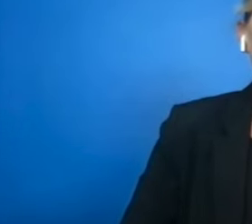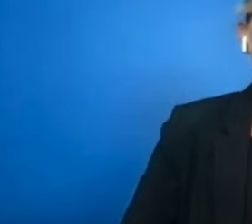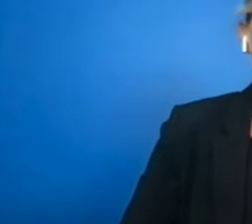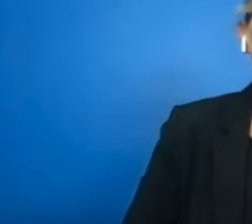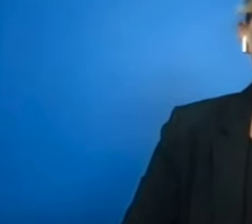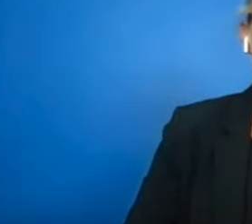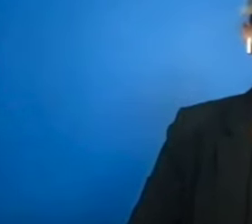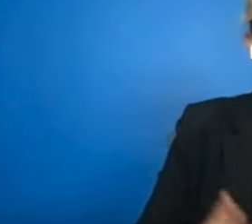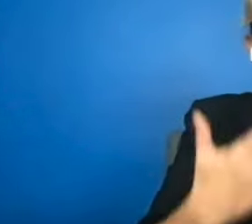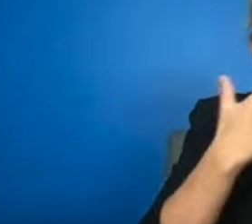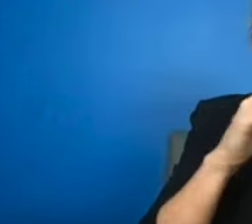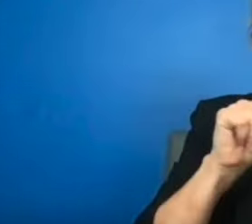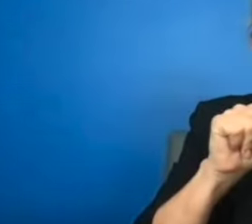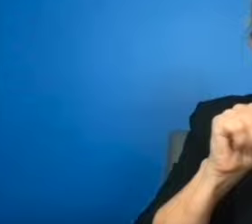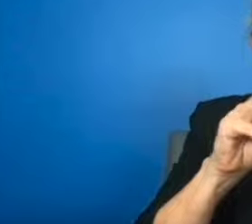Thank you, Tami.